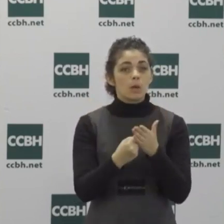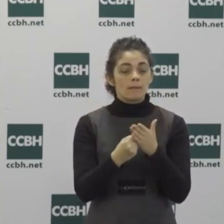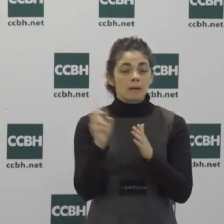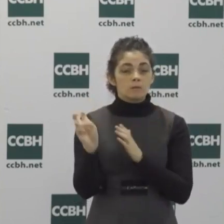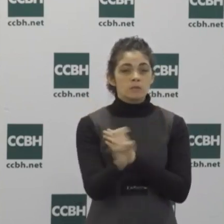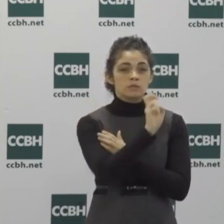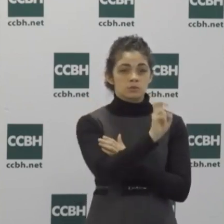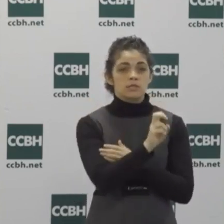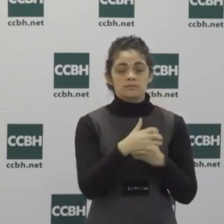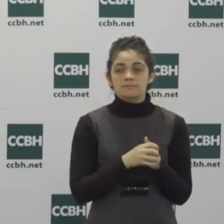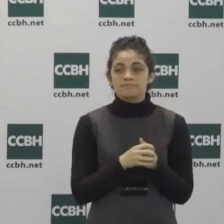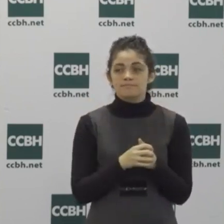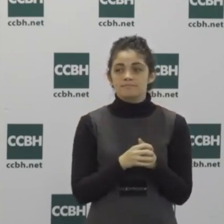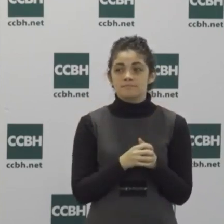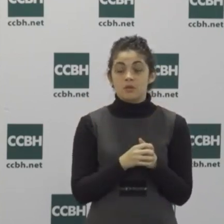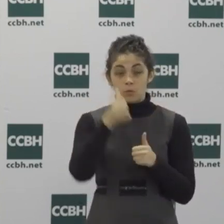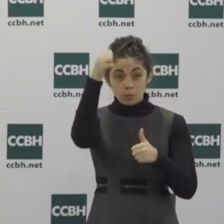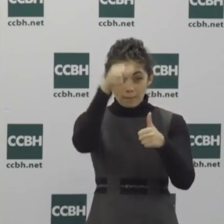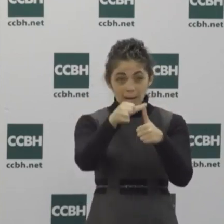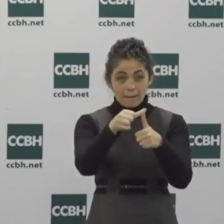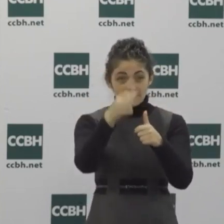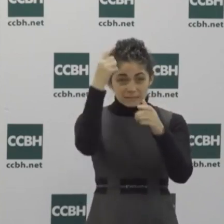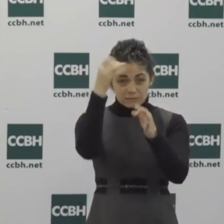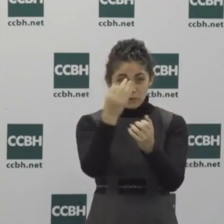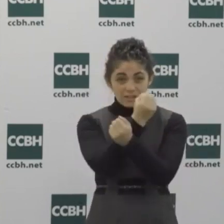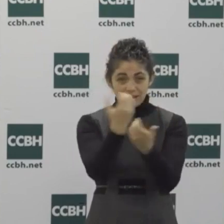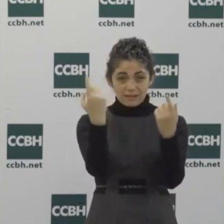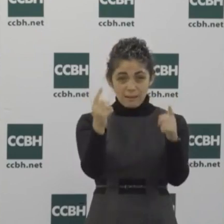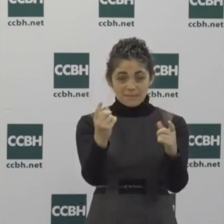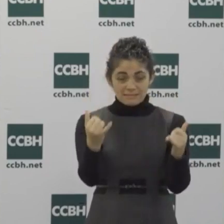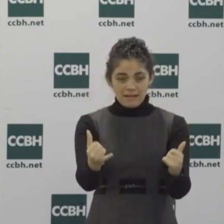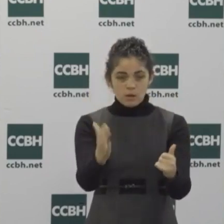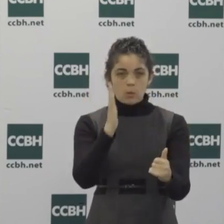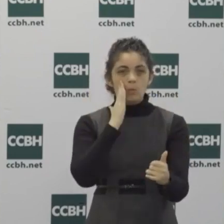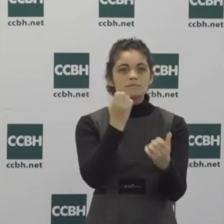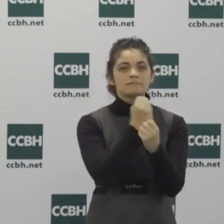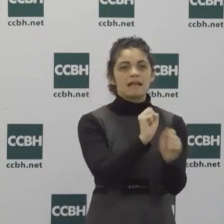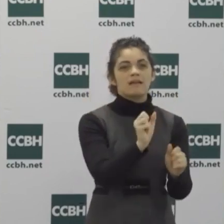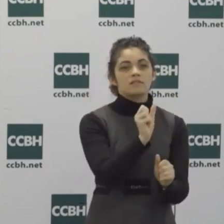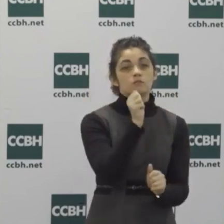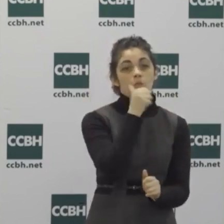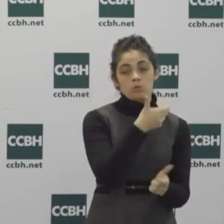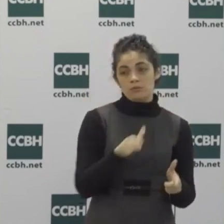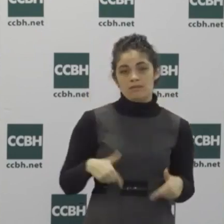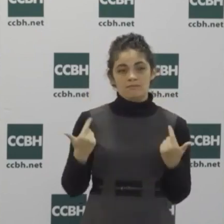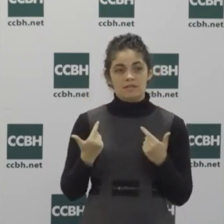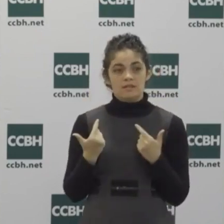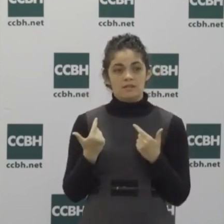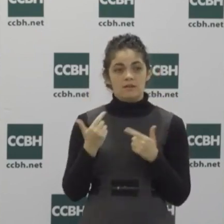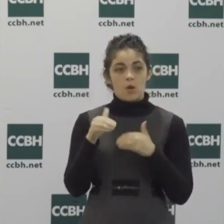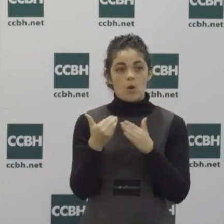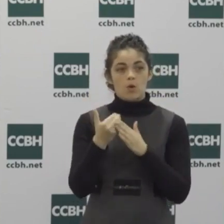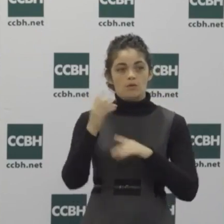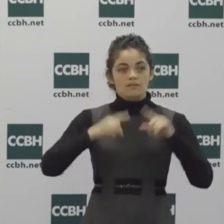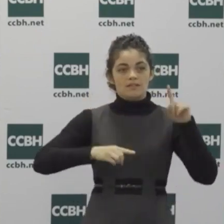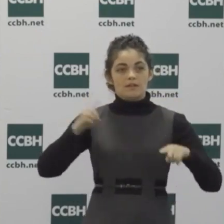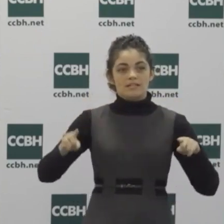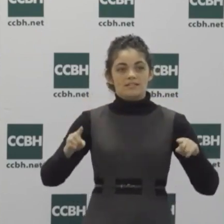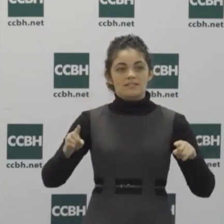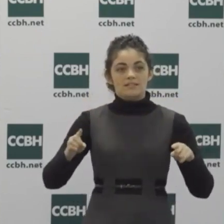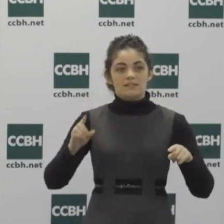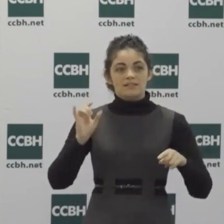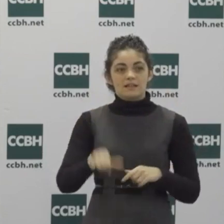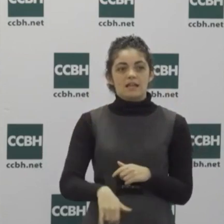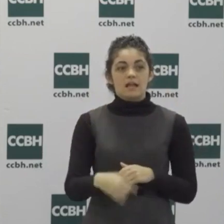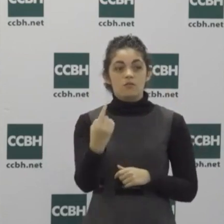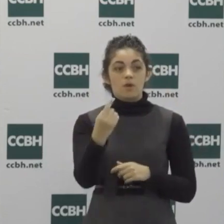transition. And remember, decisions you make today could save a life tomorrow around how you approach this transition. I